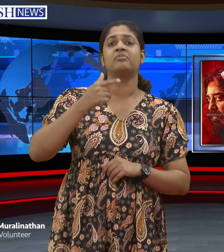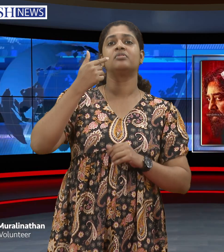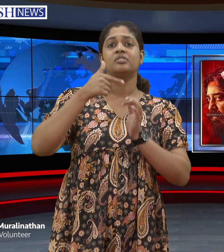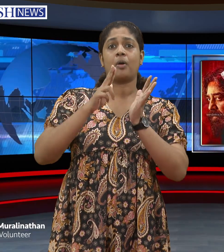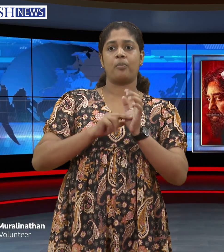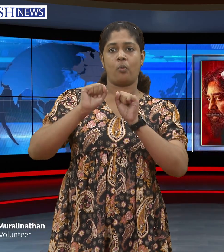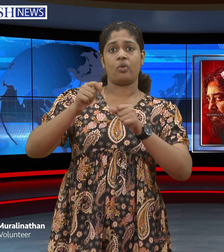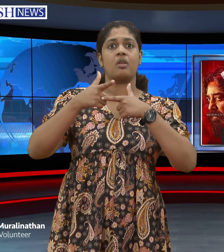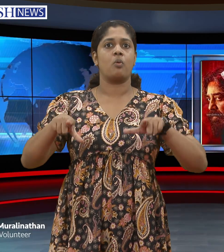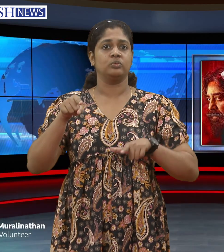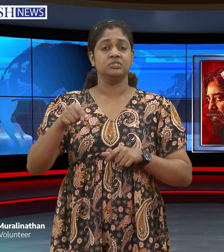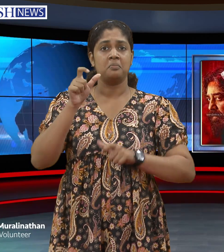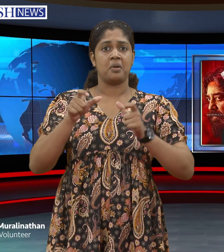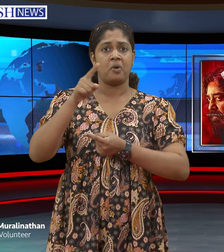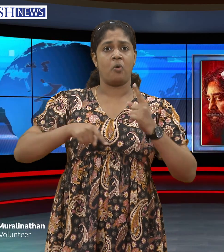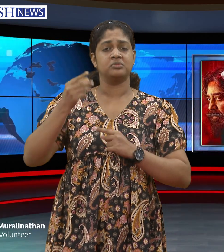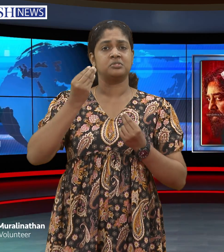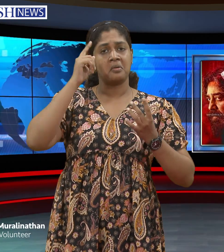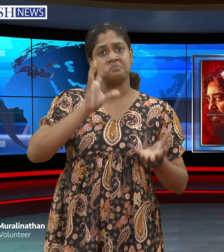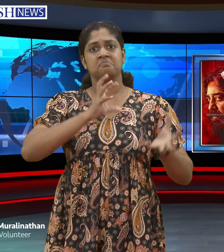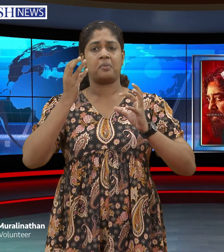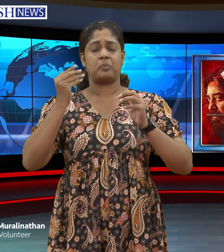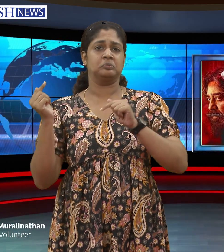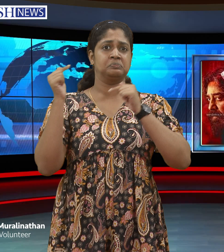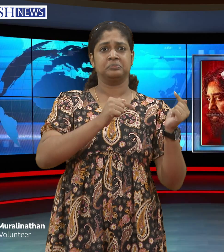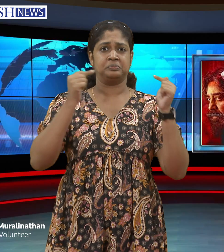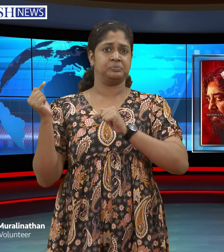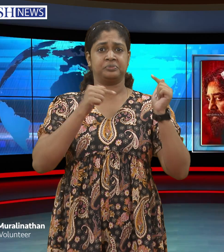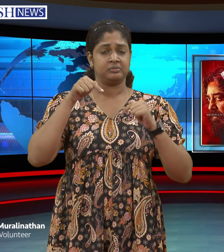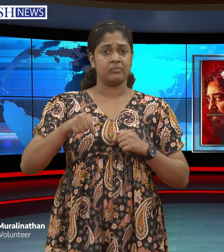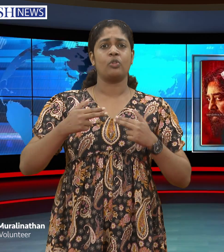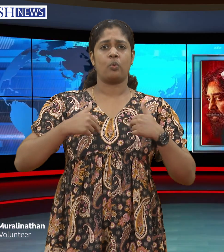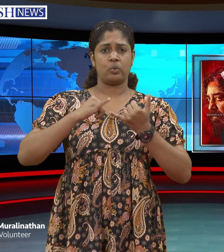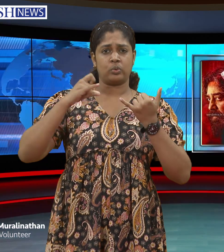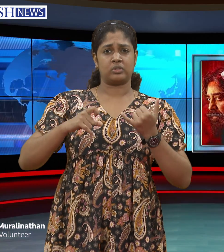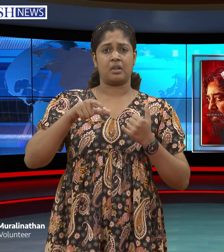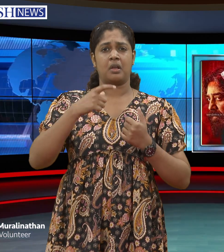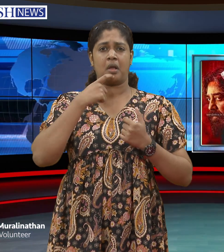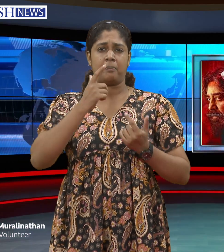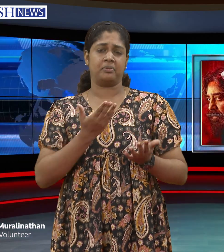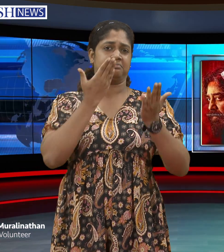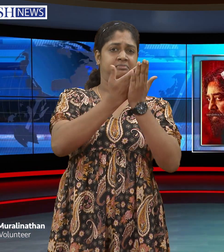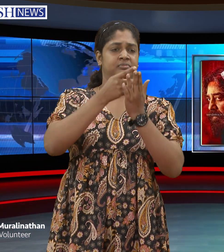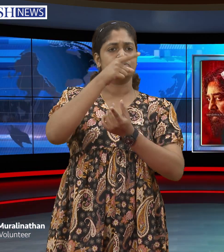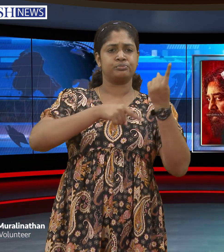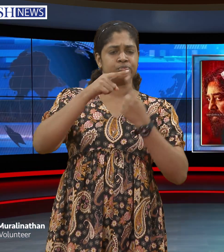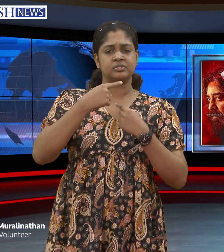ensure that Kamal Hassan's Thug Life is screened across the state. The movie came under a cloud following a statement made by Kamal